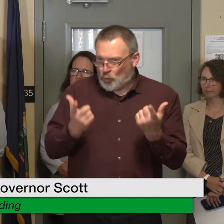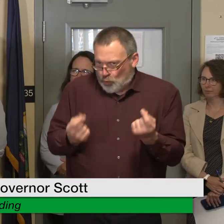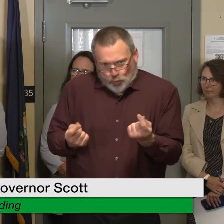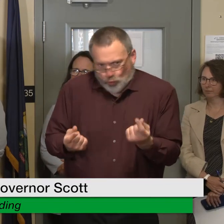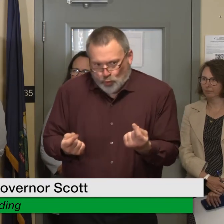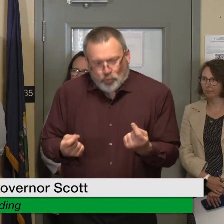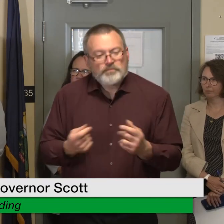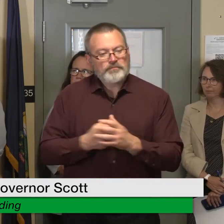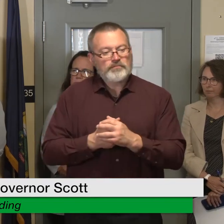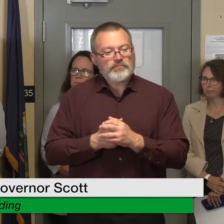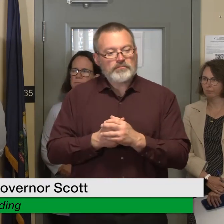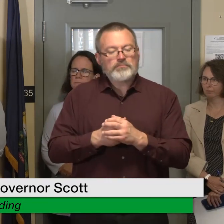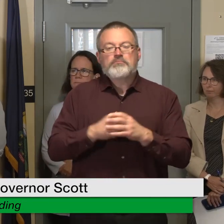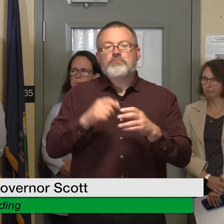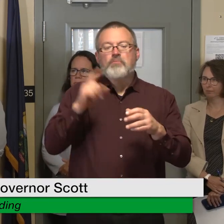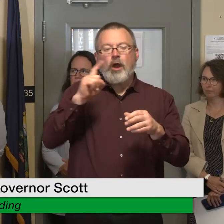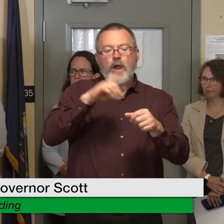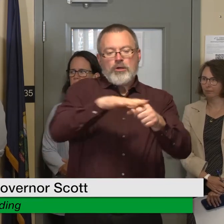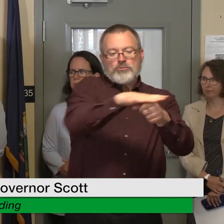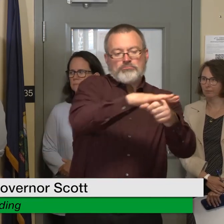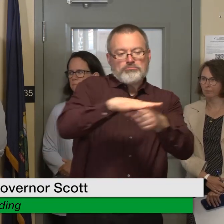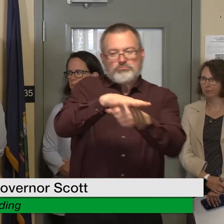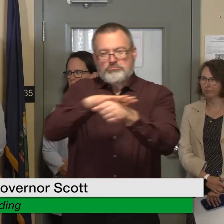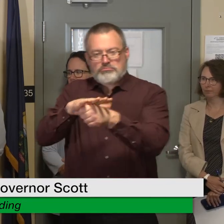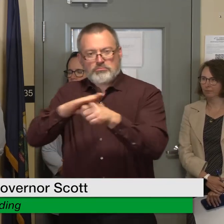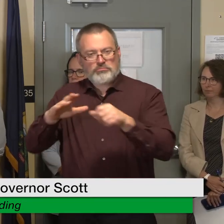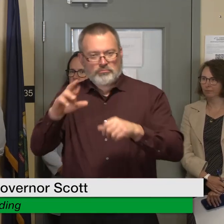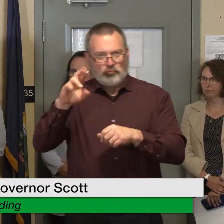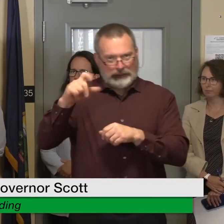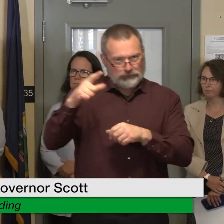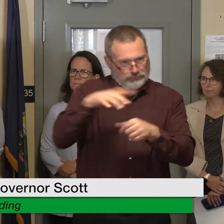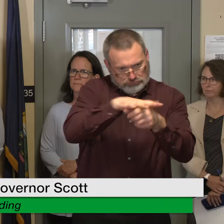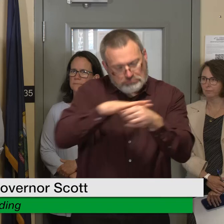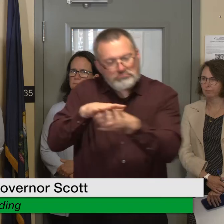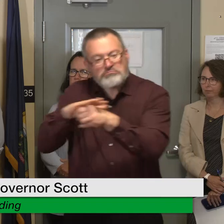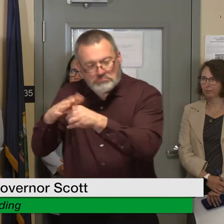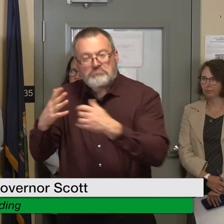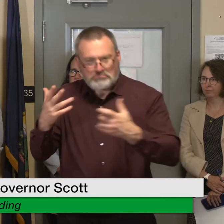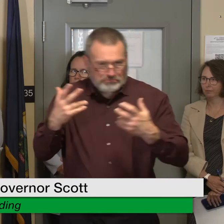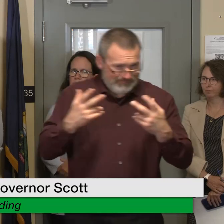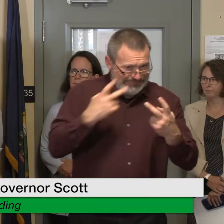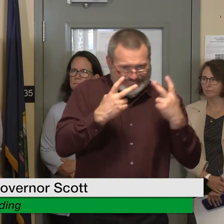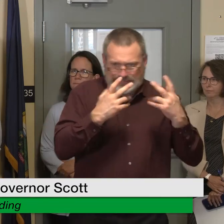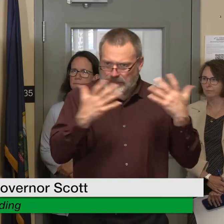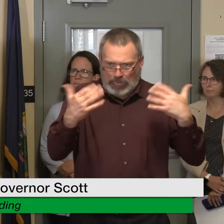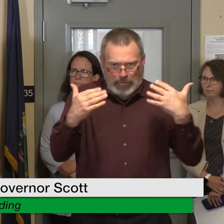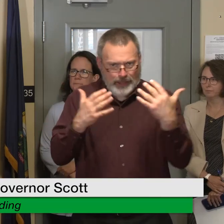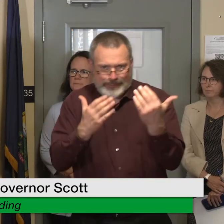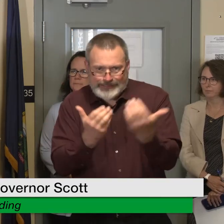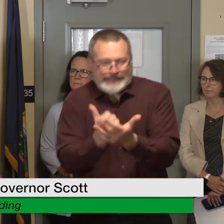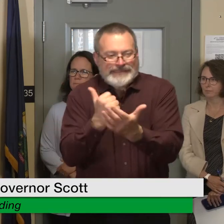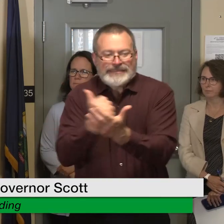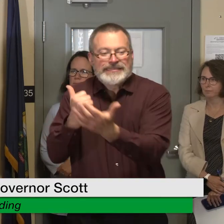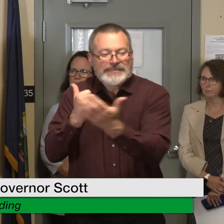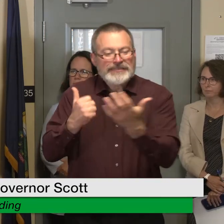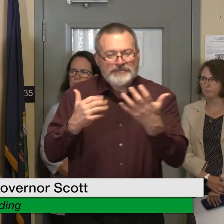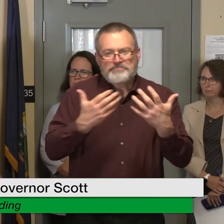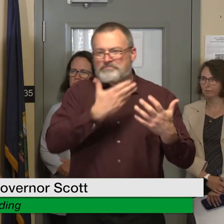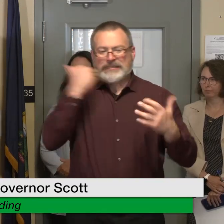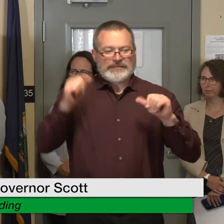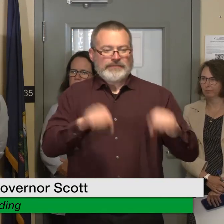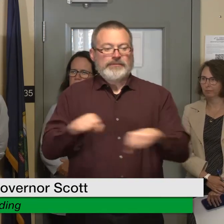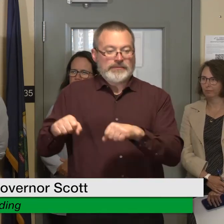regional coordinators are visiting affected communities and doing their best to ensure that the local needs are matched with the full force and